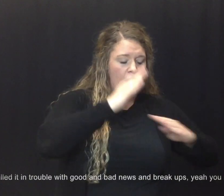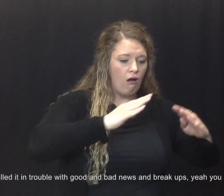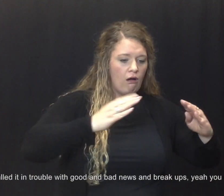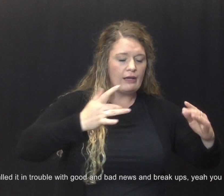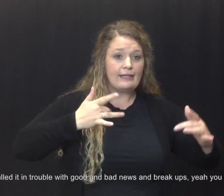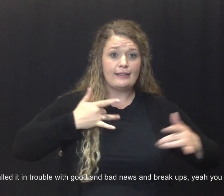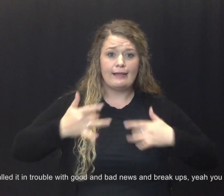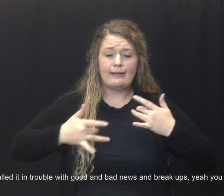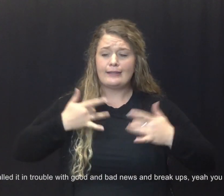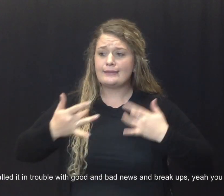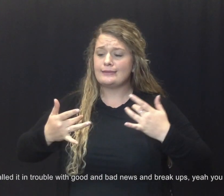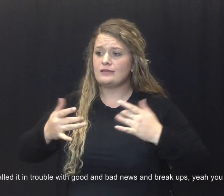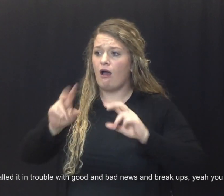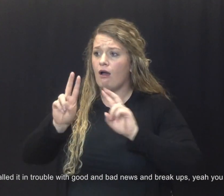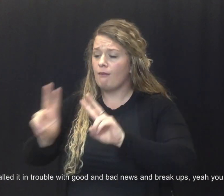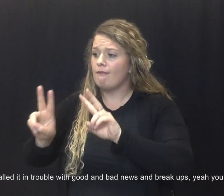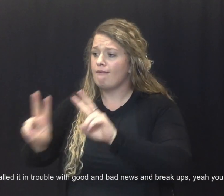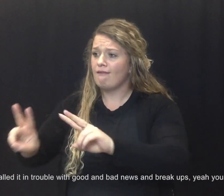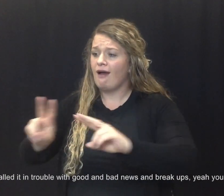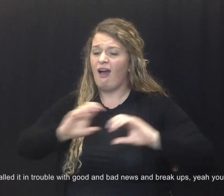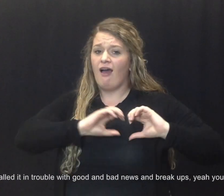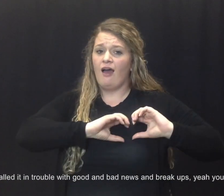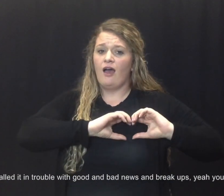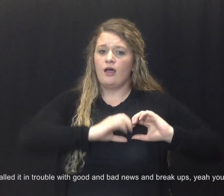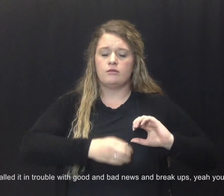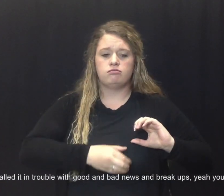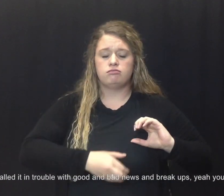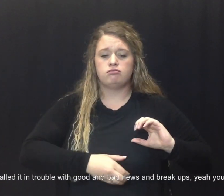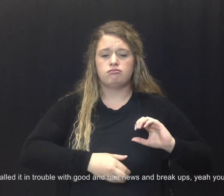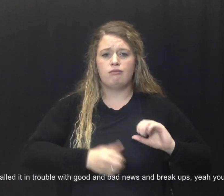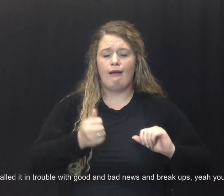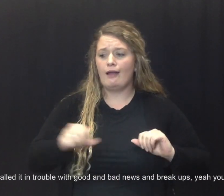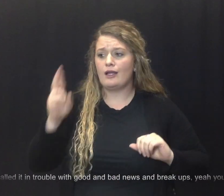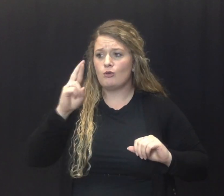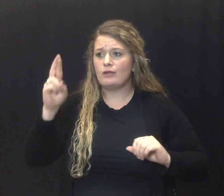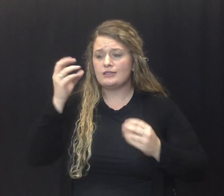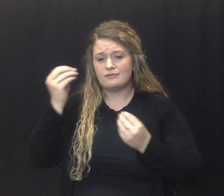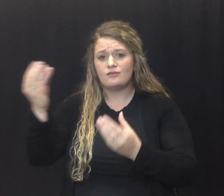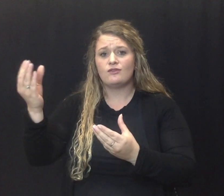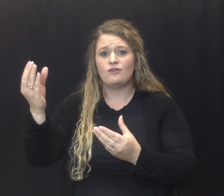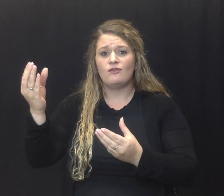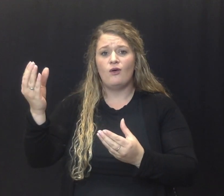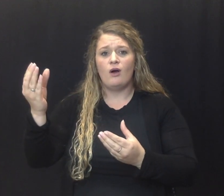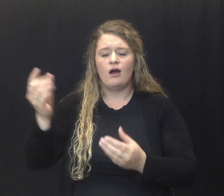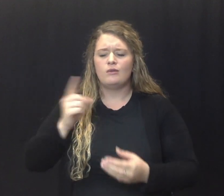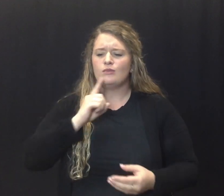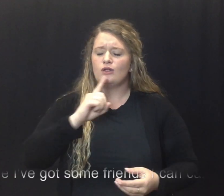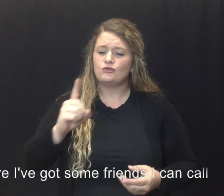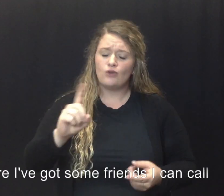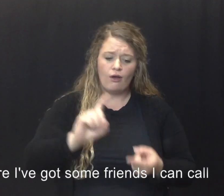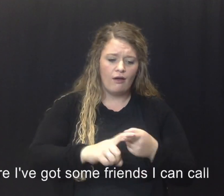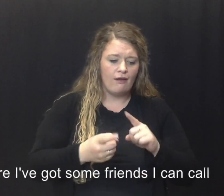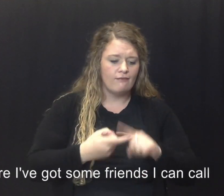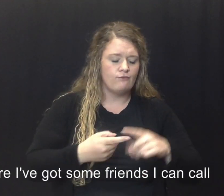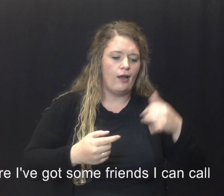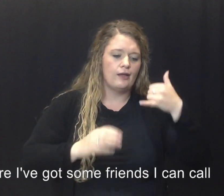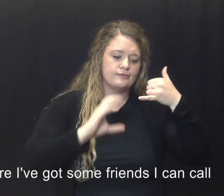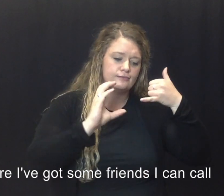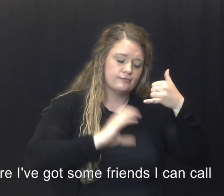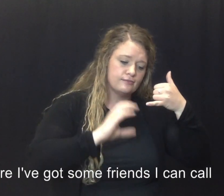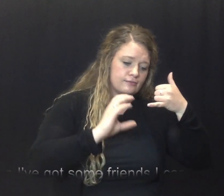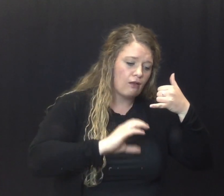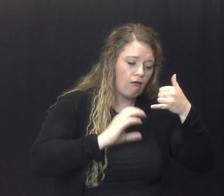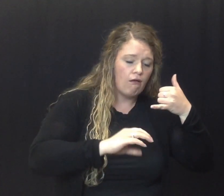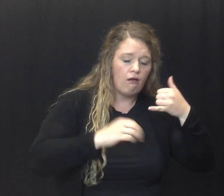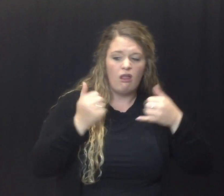In trouble with good and bad news and breakups, yeah, you name it. Sure, I've got some friends I can